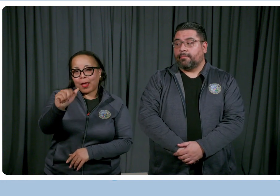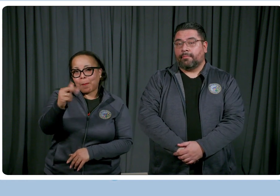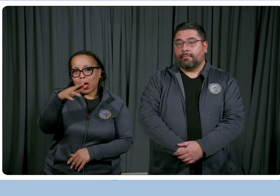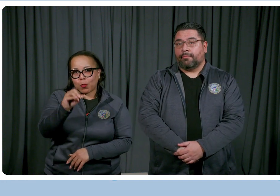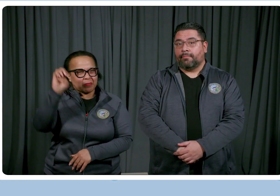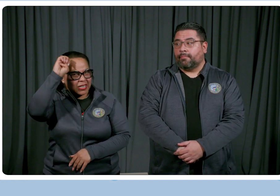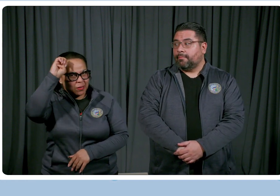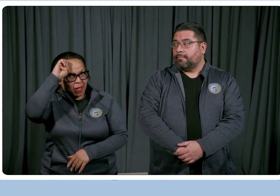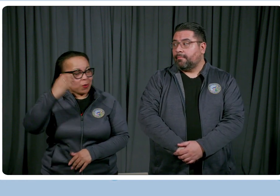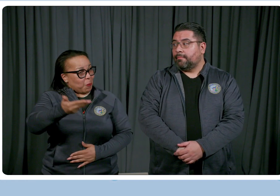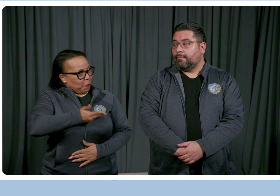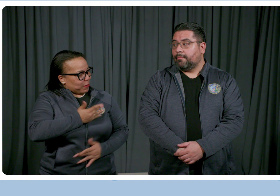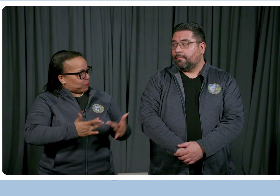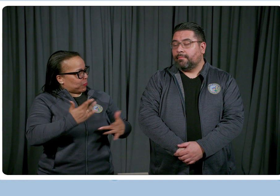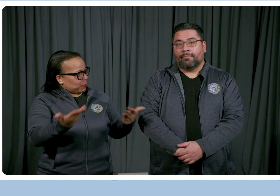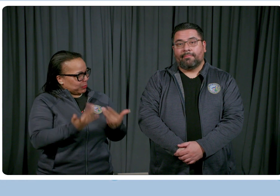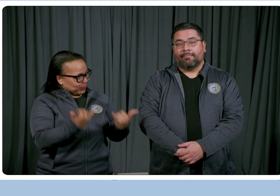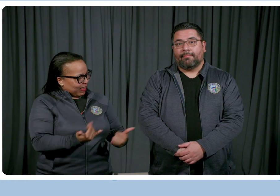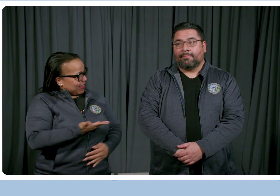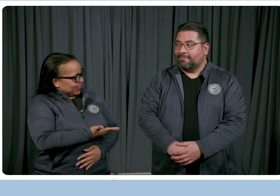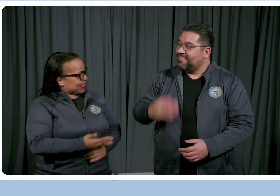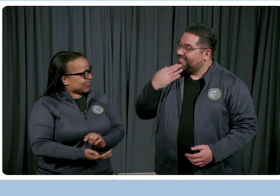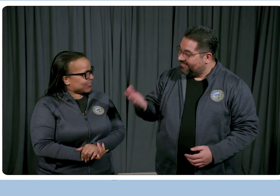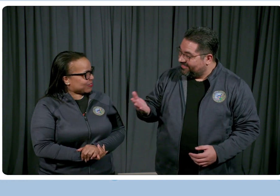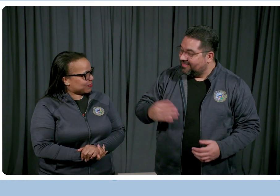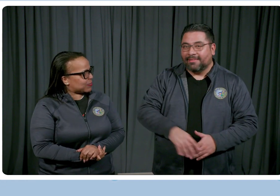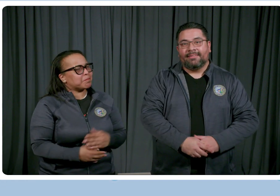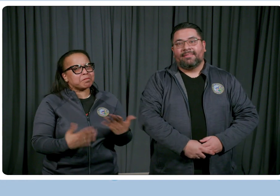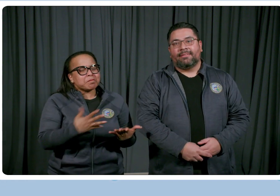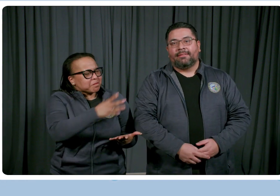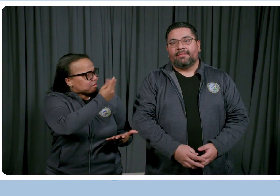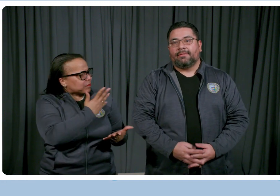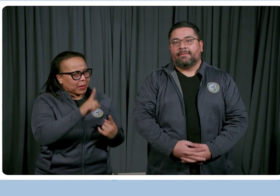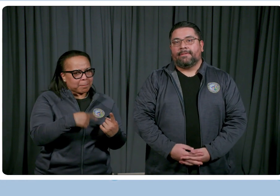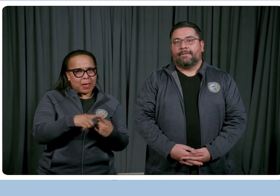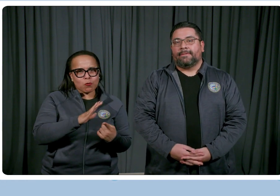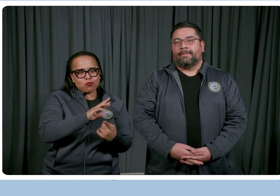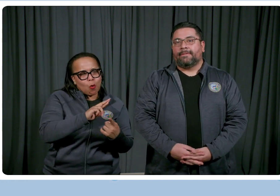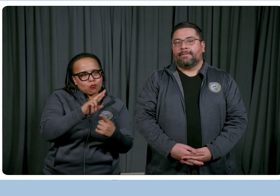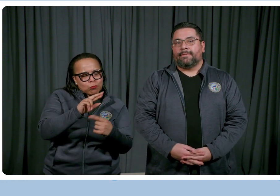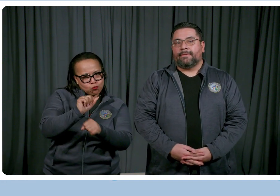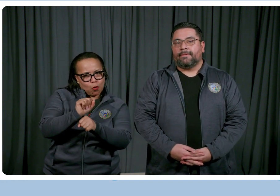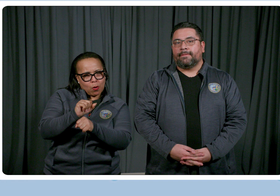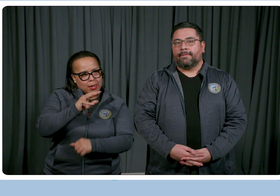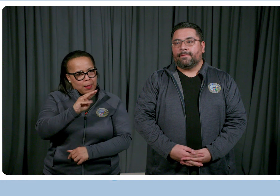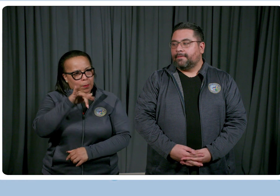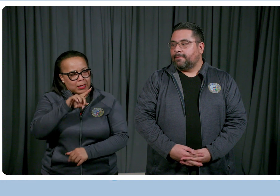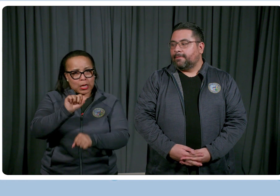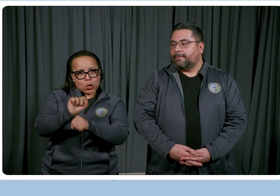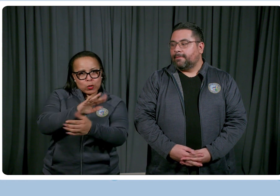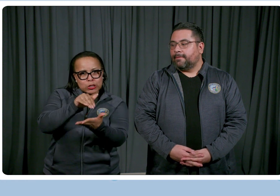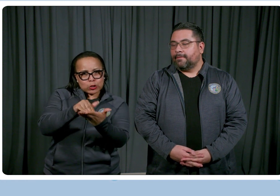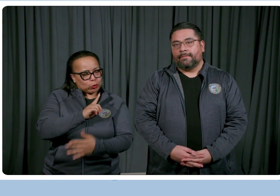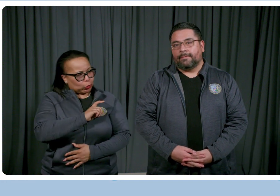Amaro. Esteban, welcome. We're thrilled that you're here with us today. Thank you. Can you tell us a little bit about your role at the MOPD